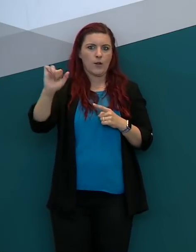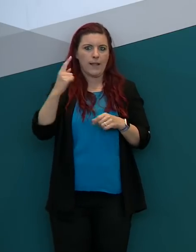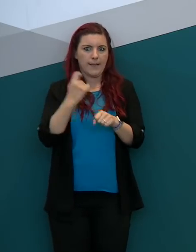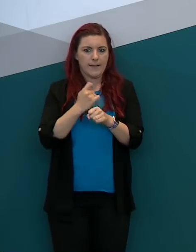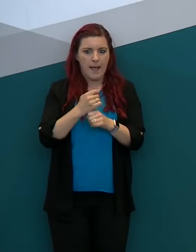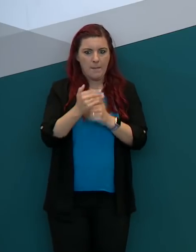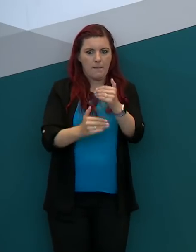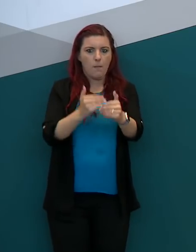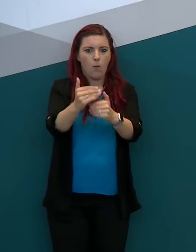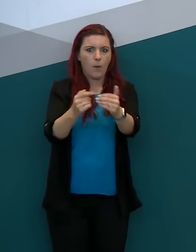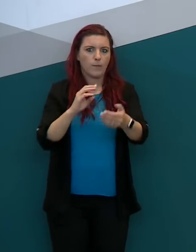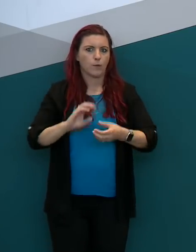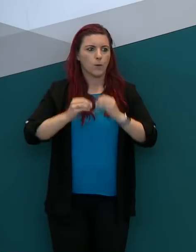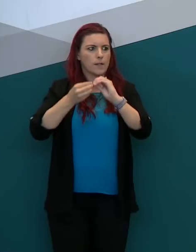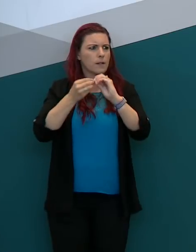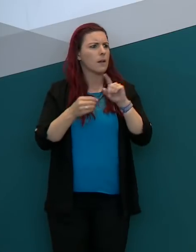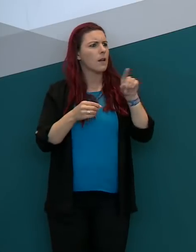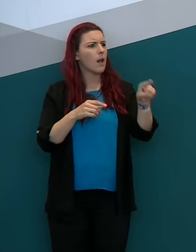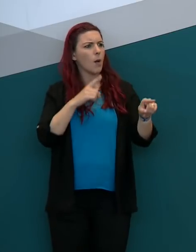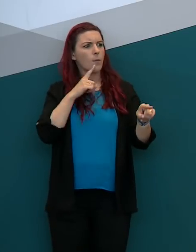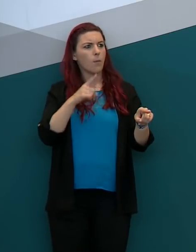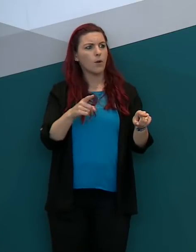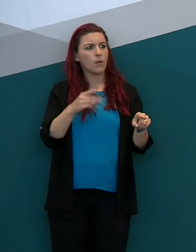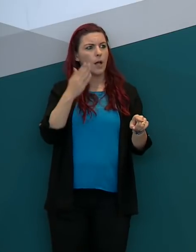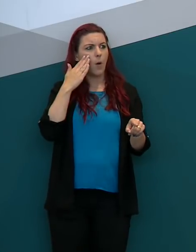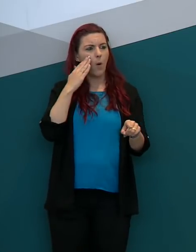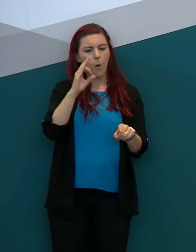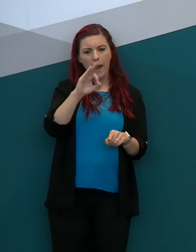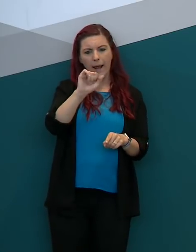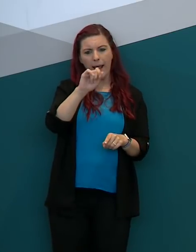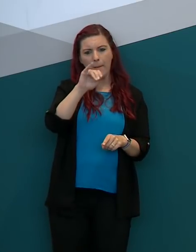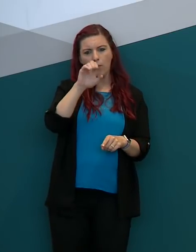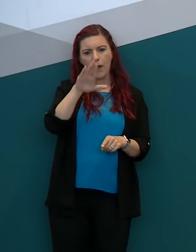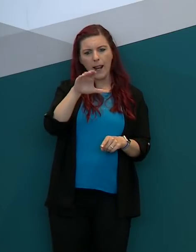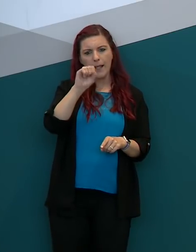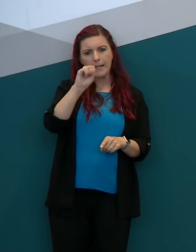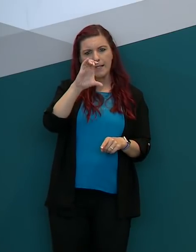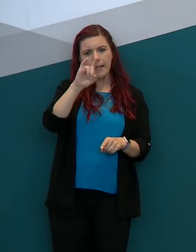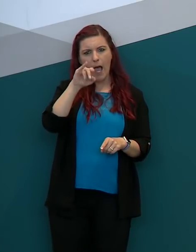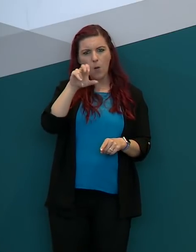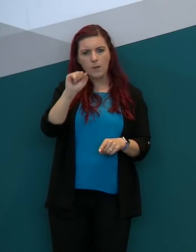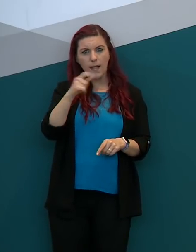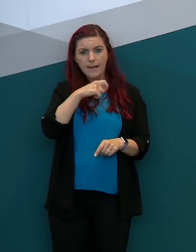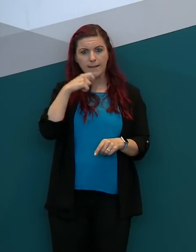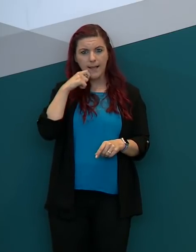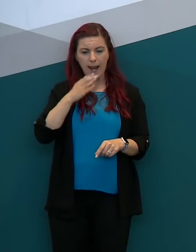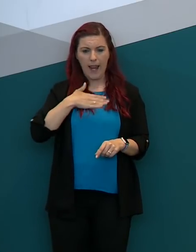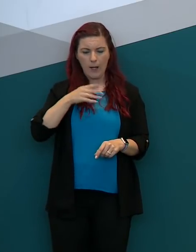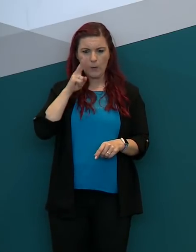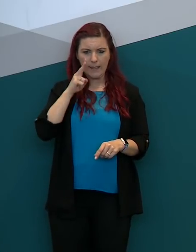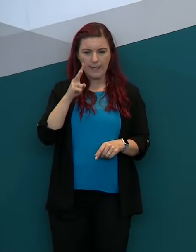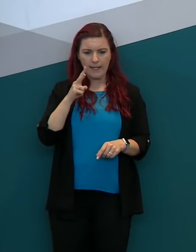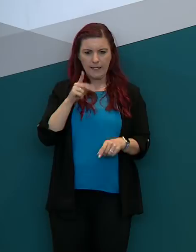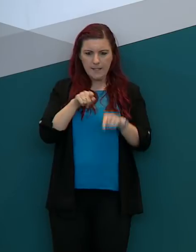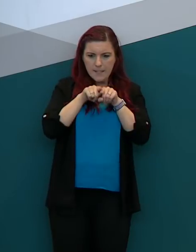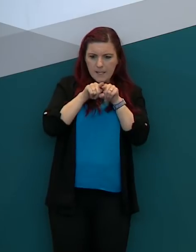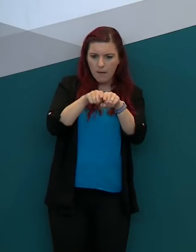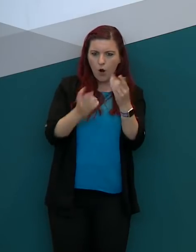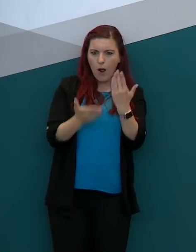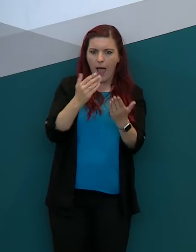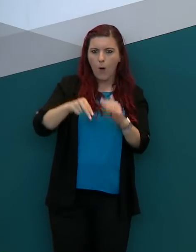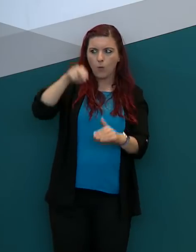has produced here. And given Gabriel Scally, for example, has said that he would like to see a closeness in how the North and